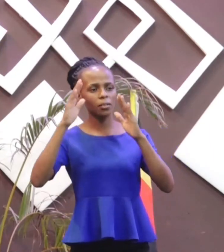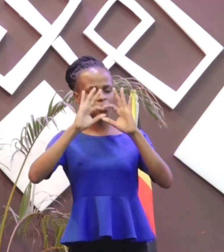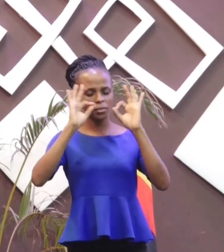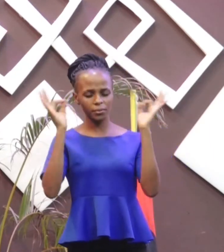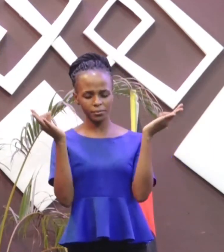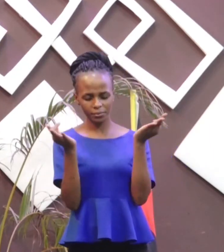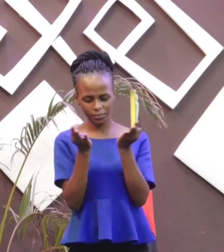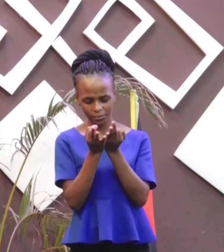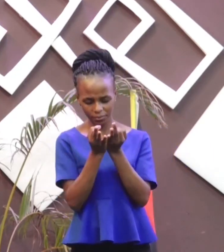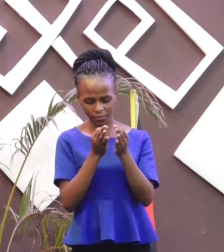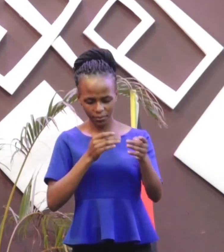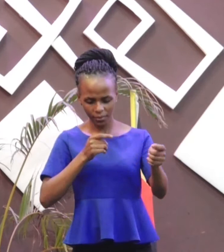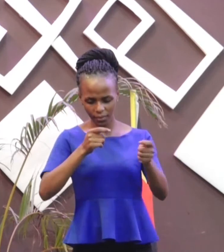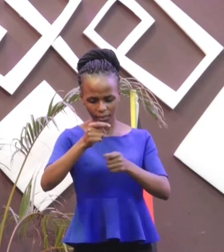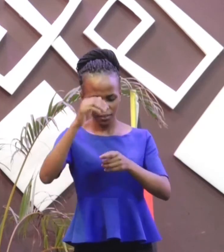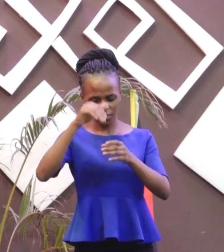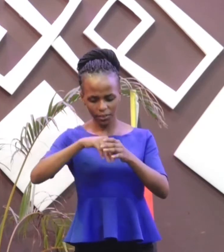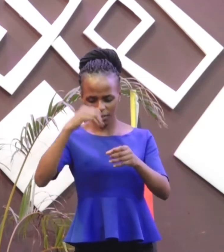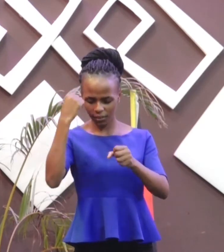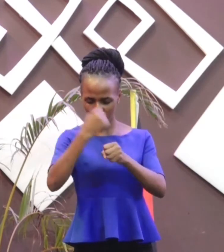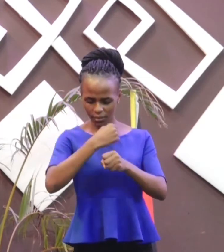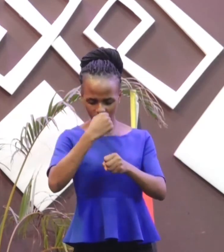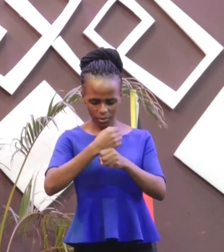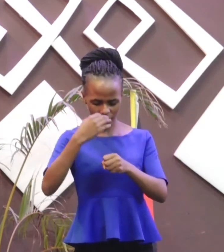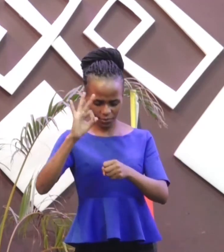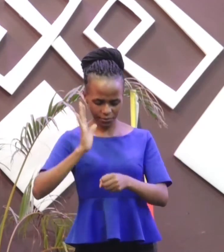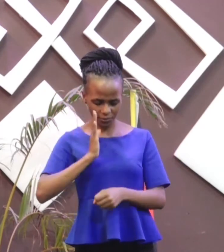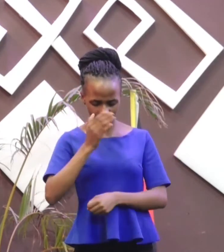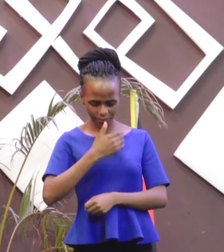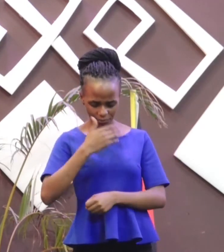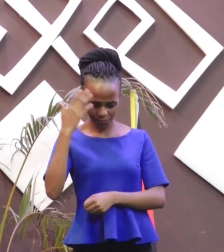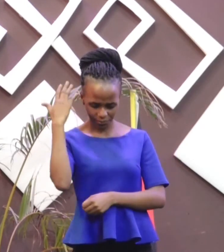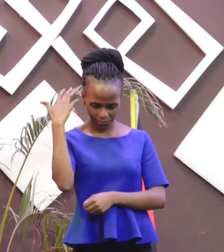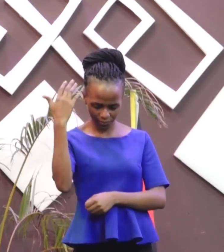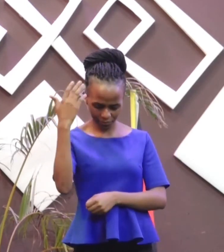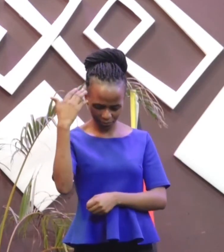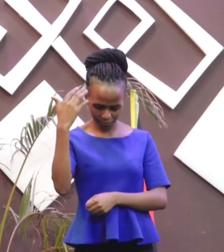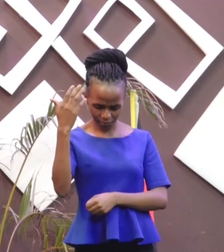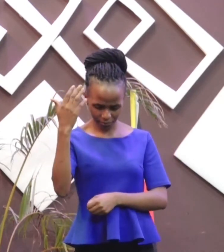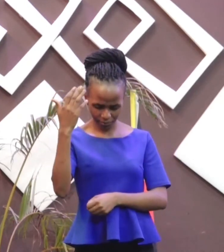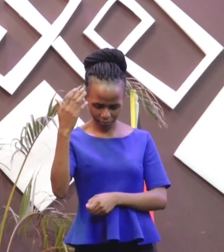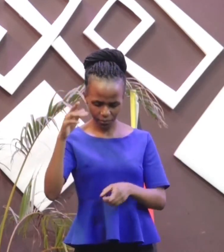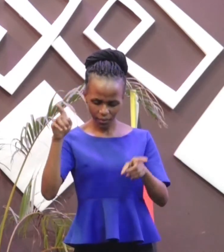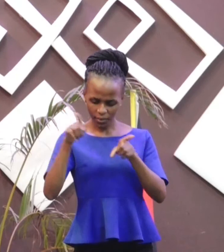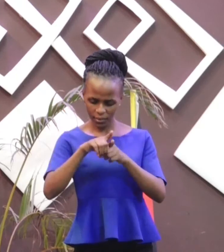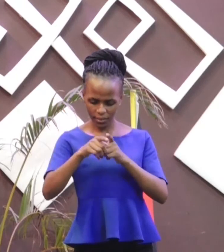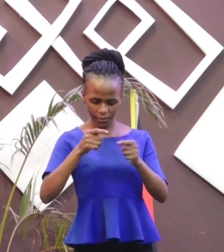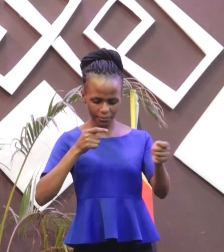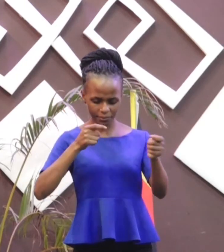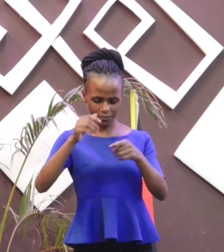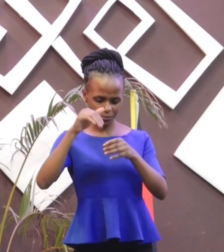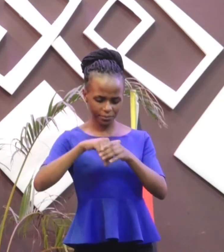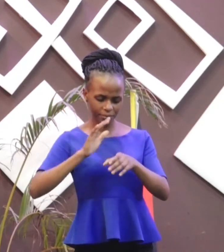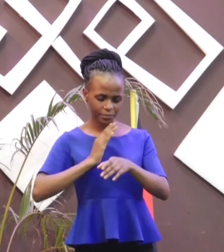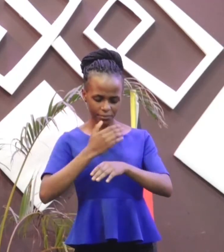families. Ofuge mu mirimu gy'emikono gyaffe mukama. Reign at our workplaces. Ofuge mu ggwanga lyaffe mukama.